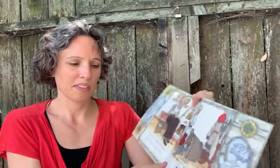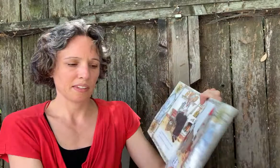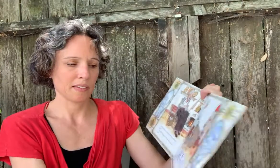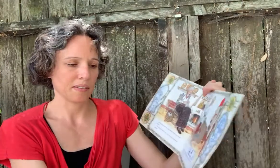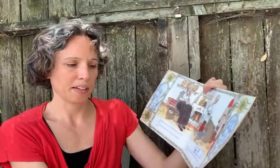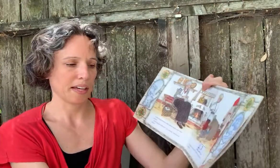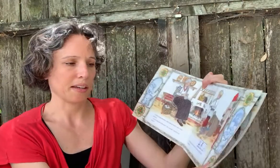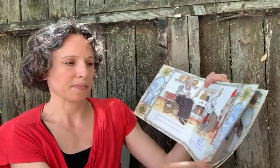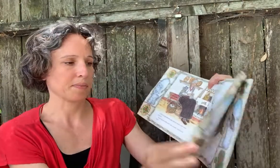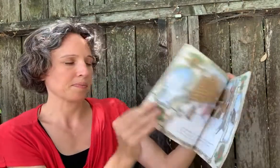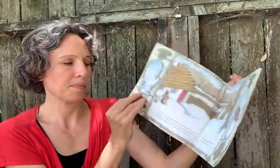Okay.